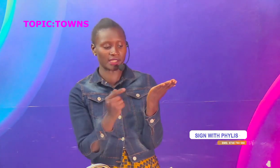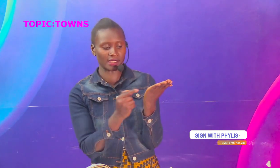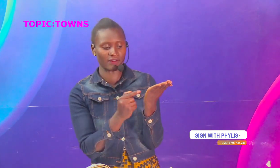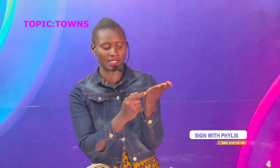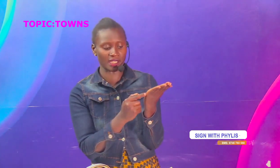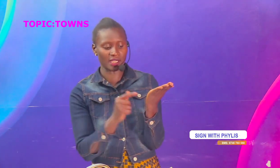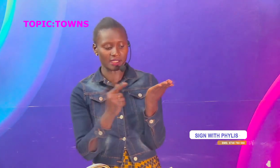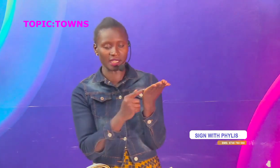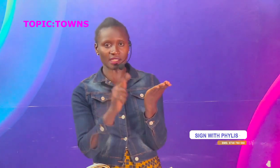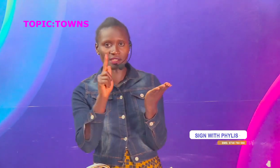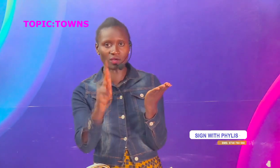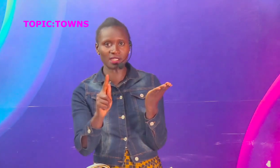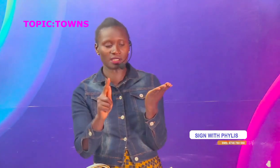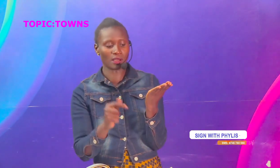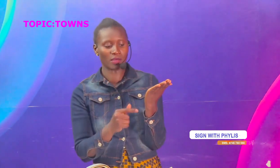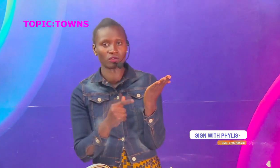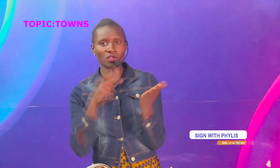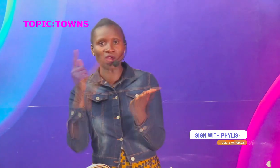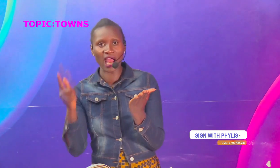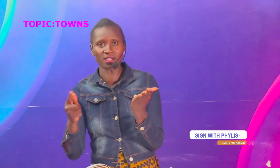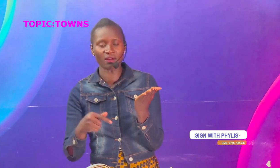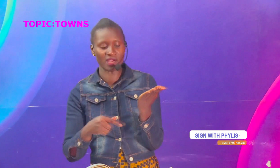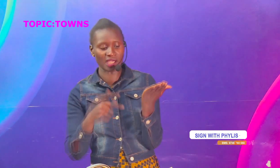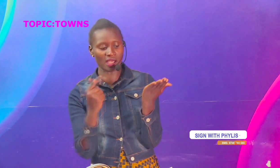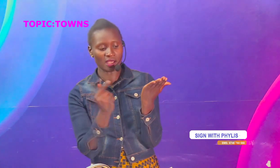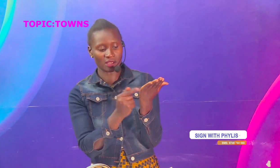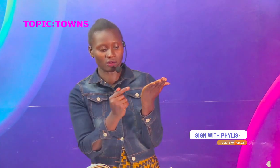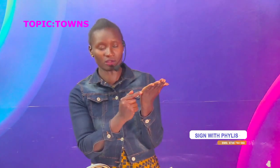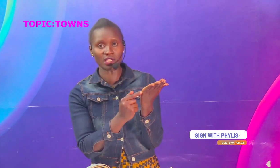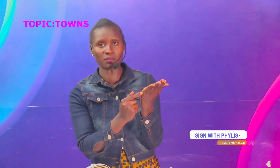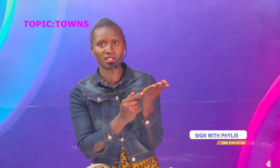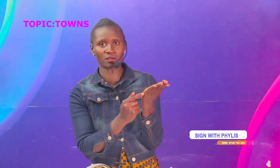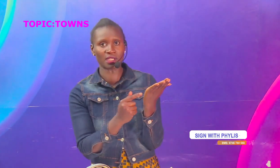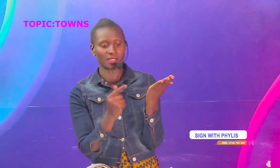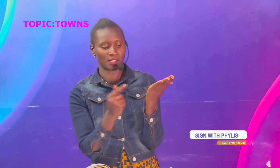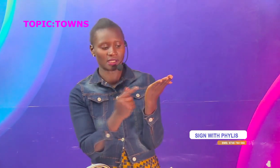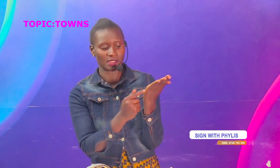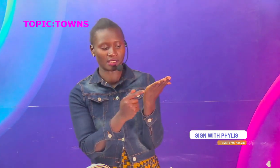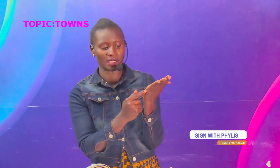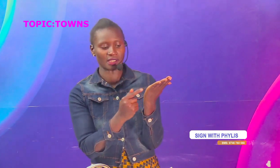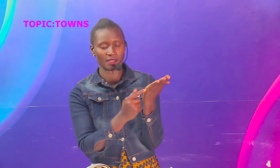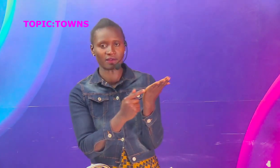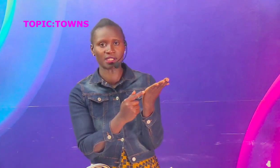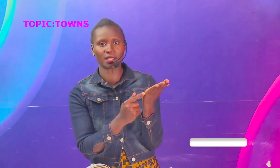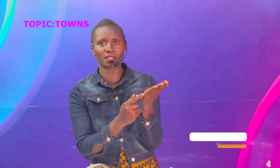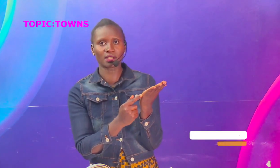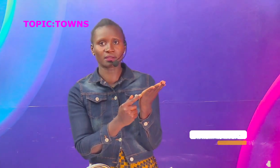Taveta. Taita is once, but when you add Taveta, you tap it twice. Taita Taveta.